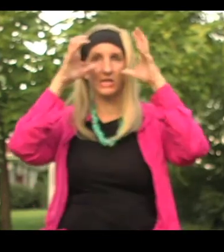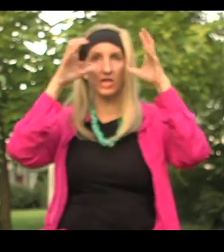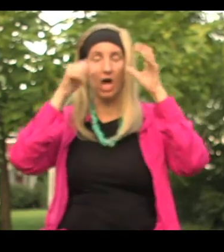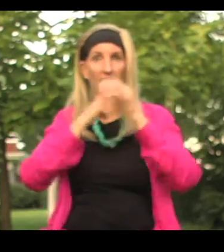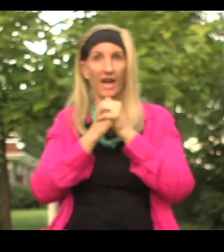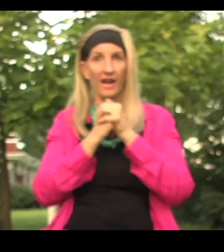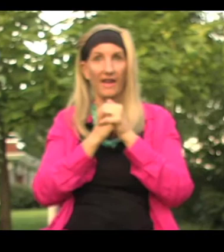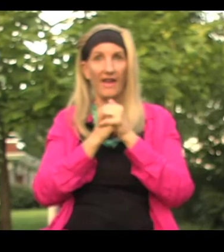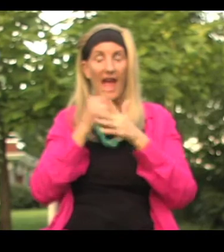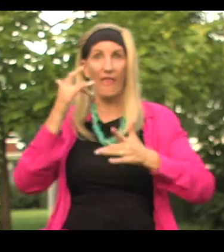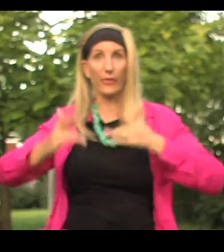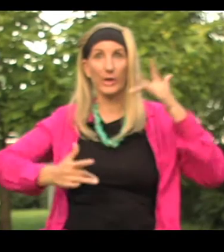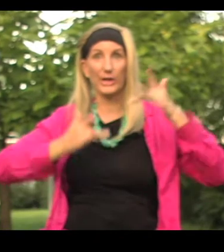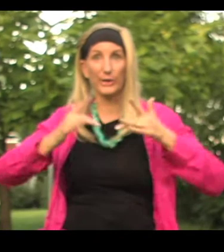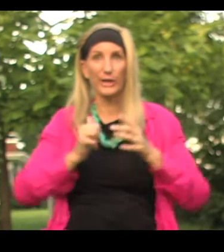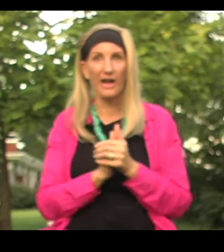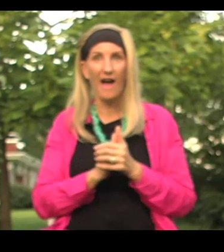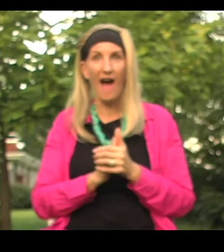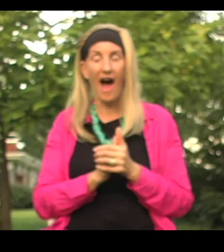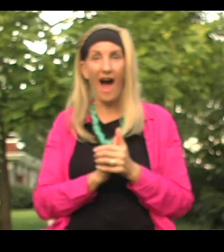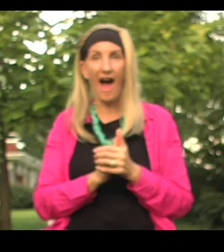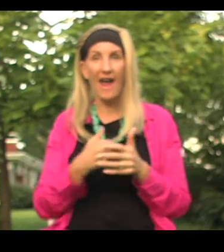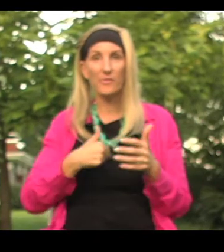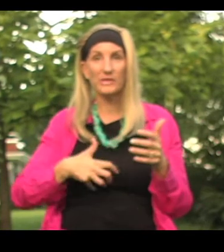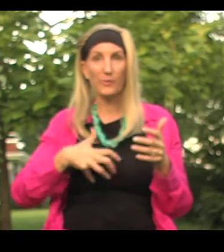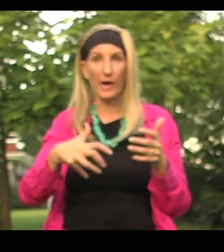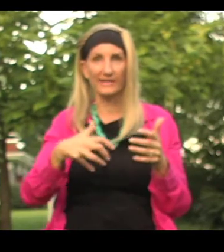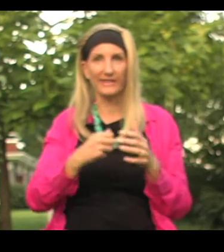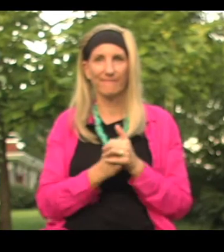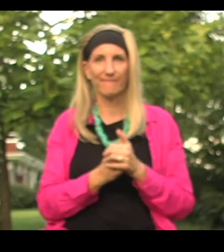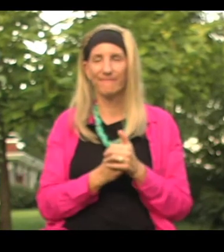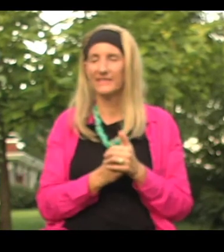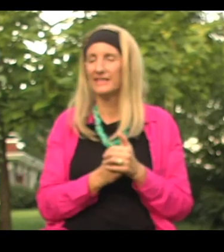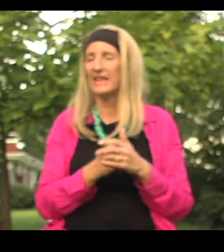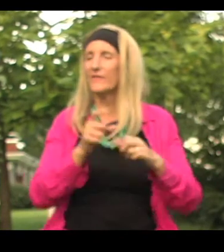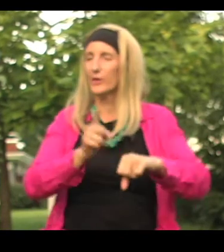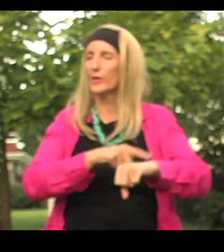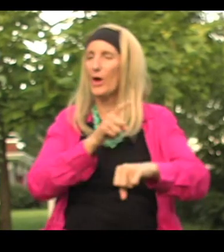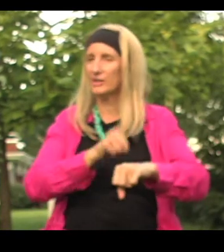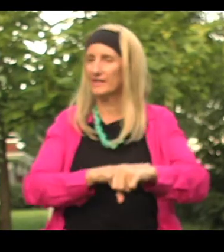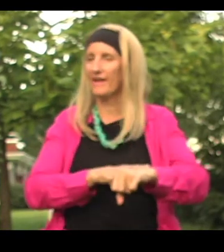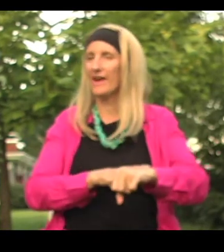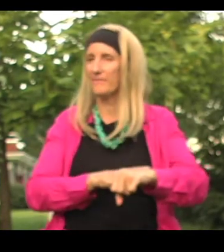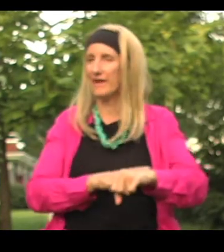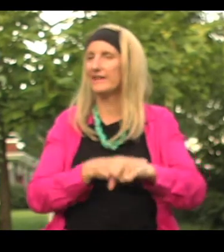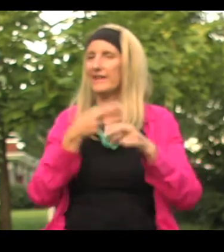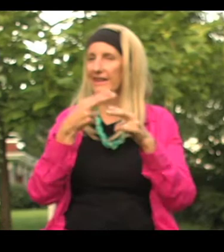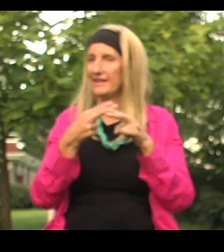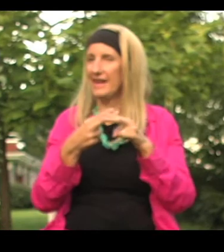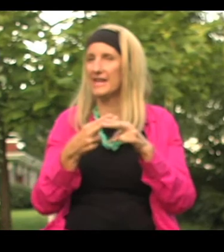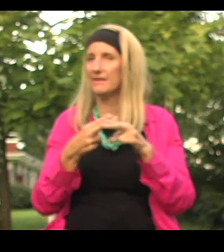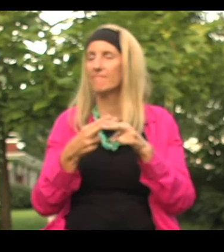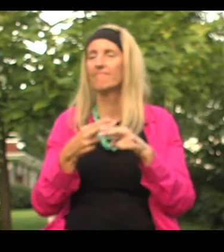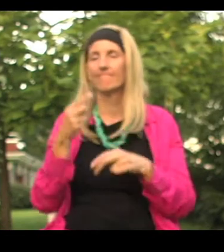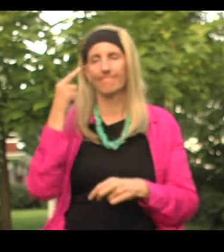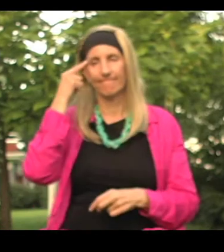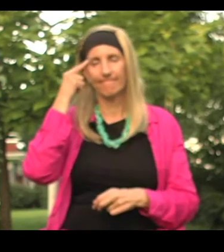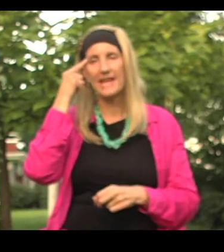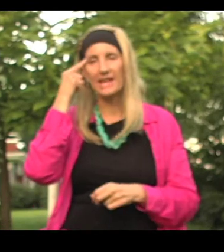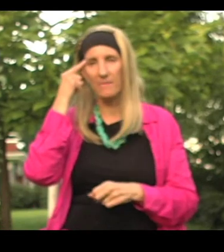shock and thrill, I was pregnant. And for a long time, I had had a name in